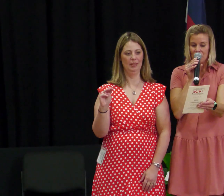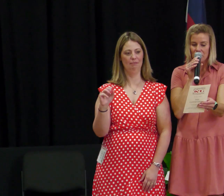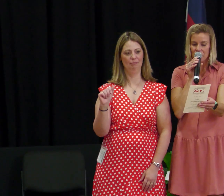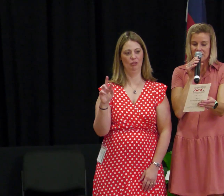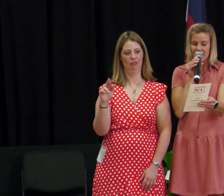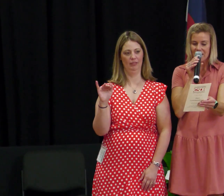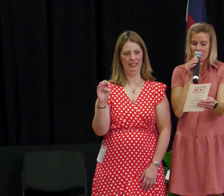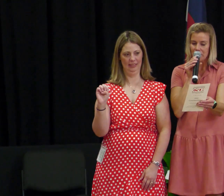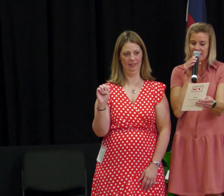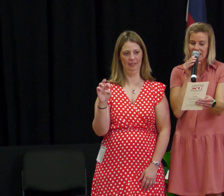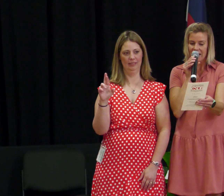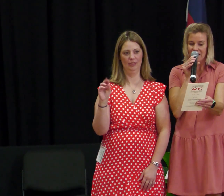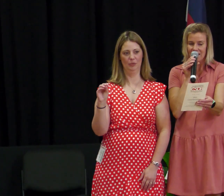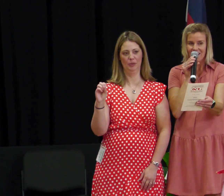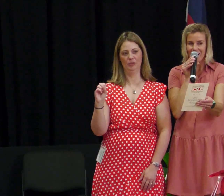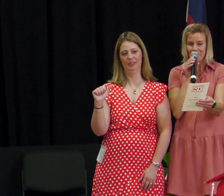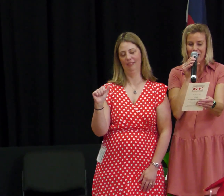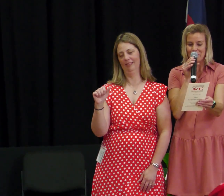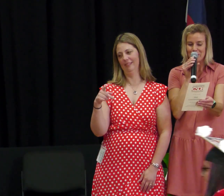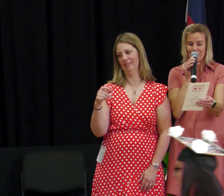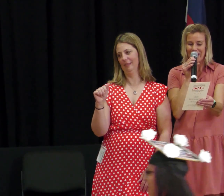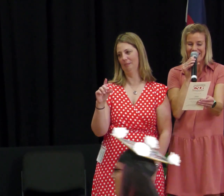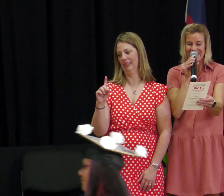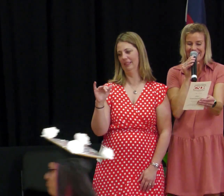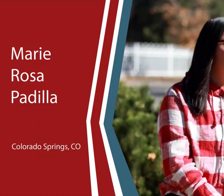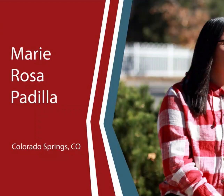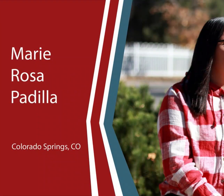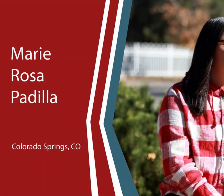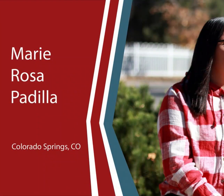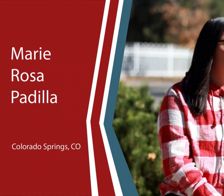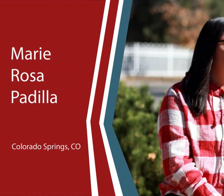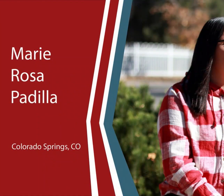Marie Rosa Padilla Colorado Springs